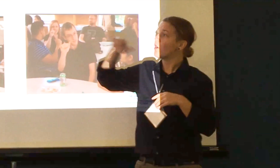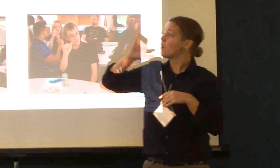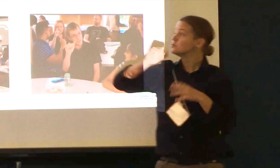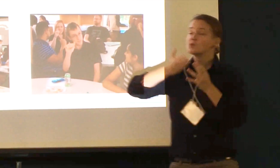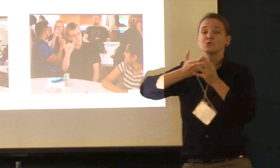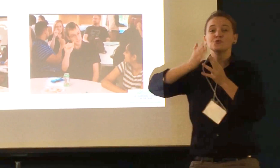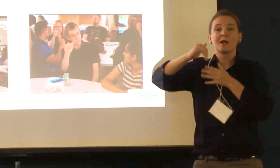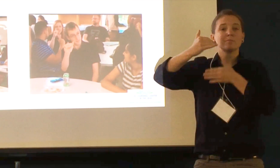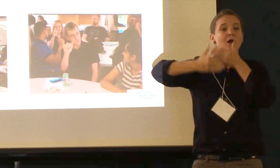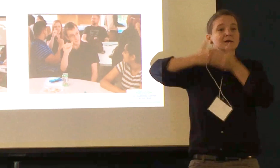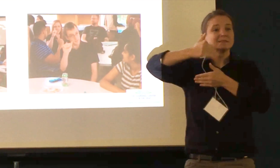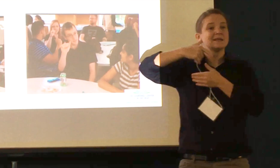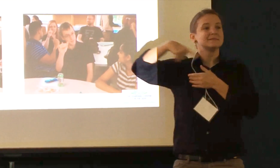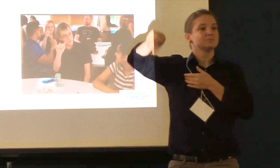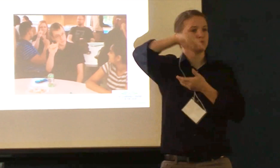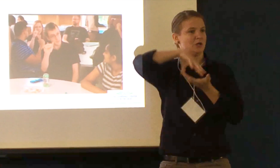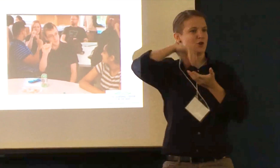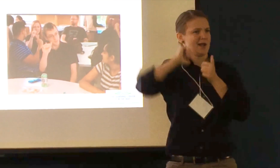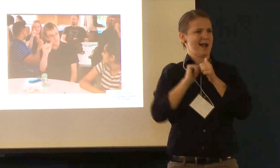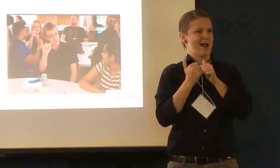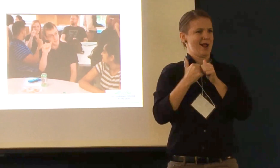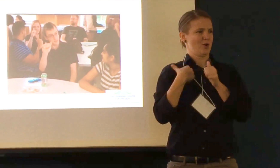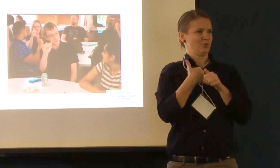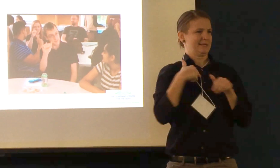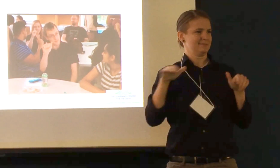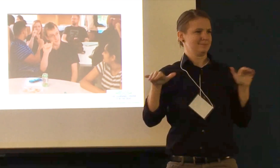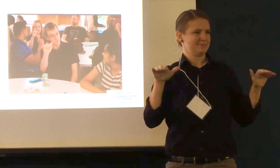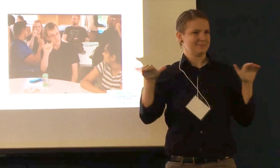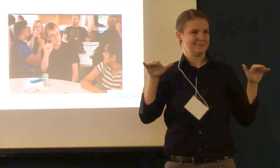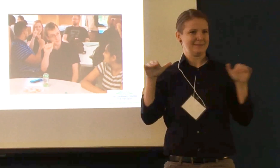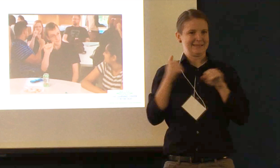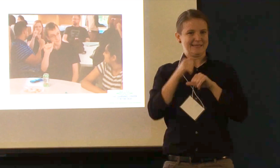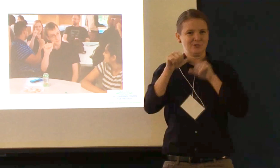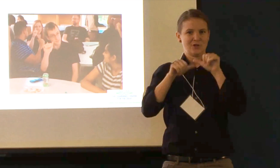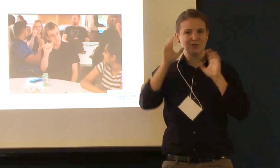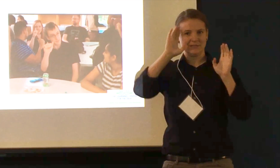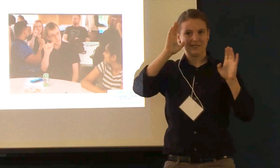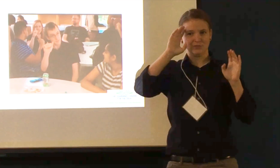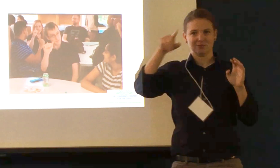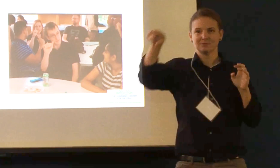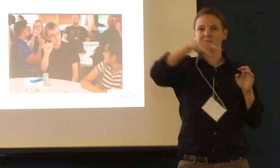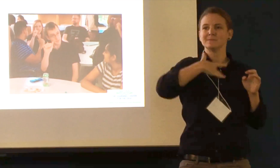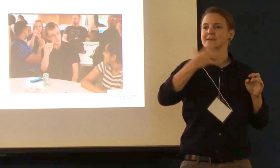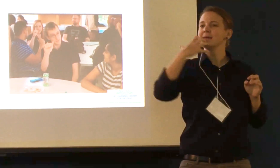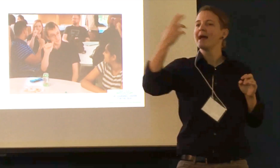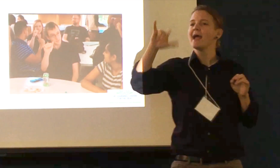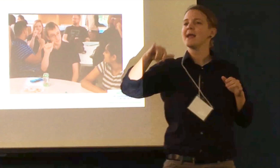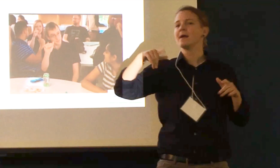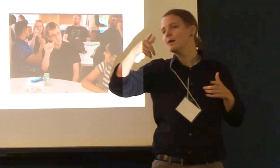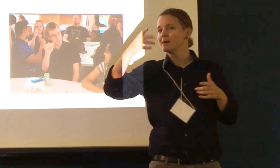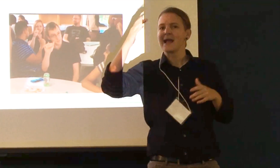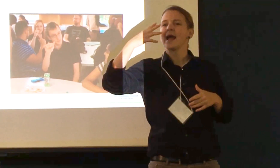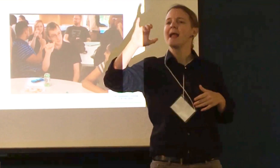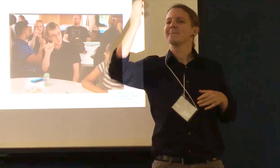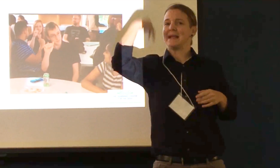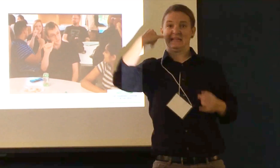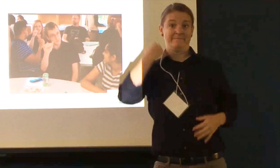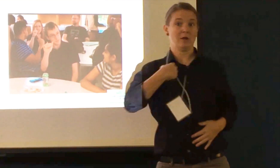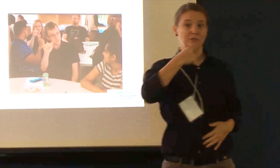effectively as possible. So interpreters need content knowledge, which they don't all bring to the task. So if you wanted to say, for